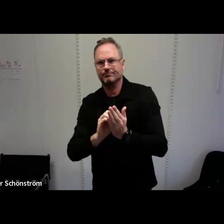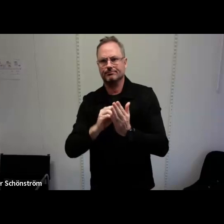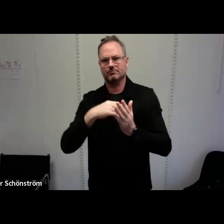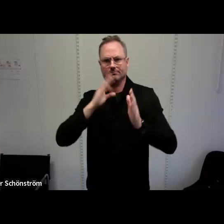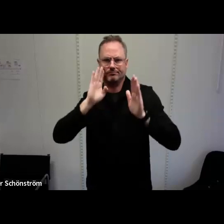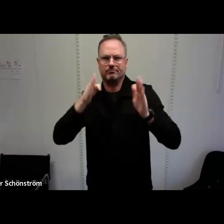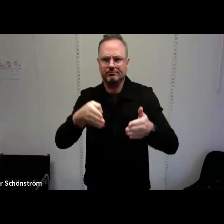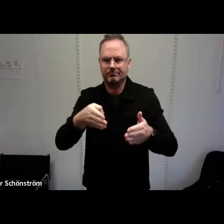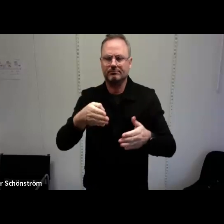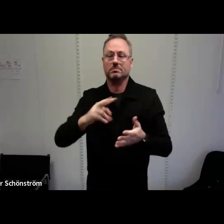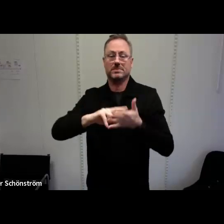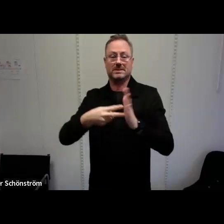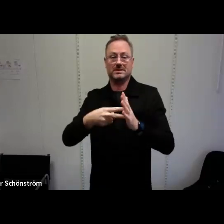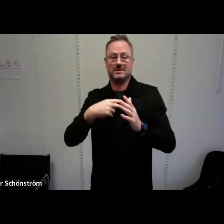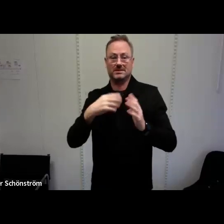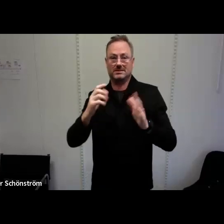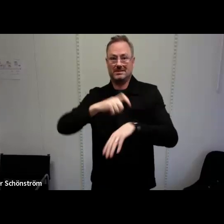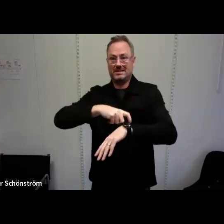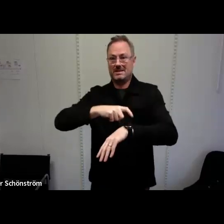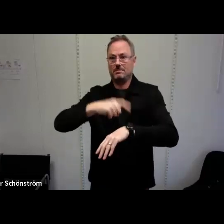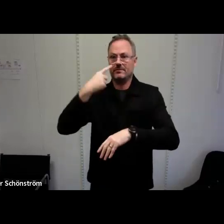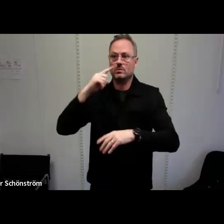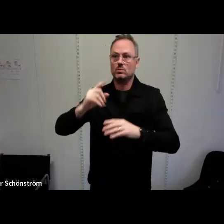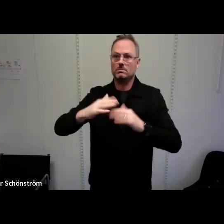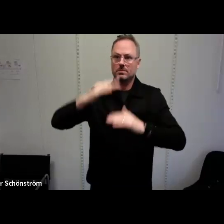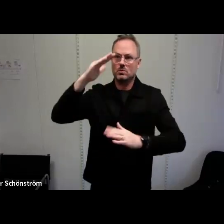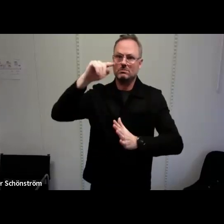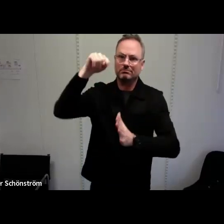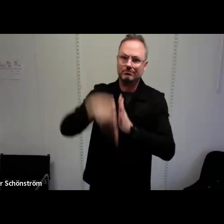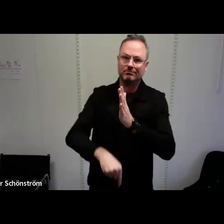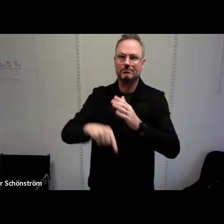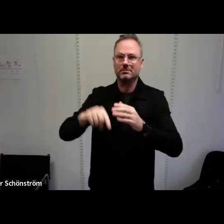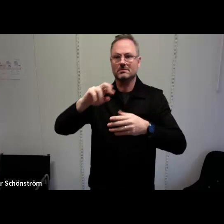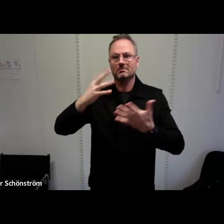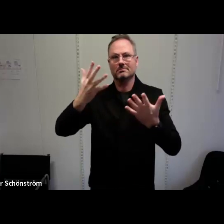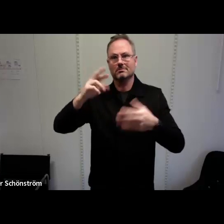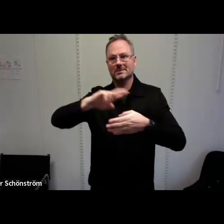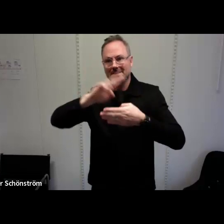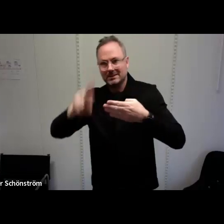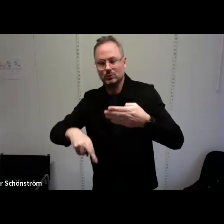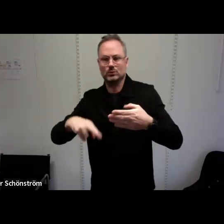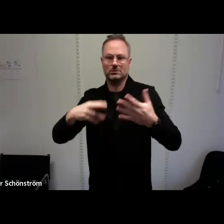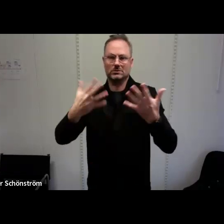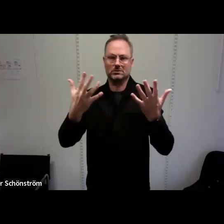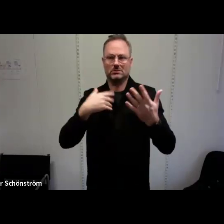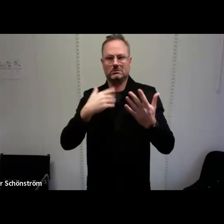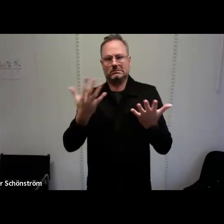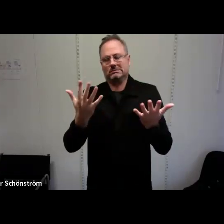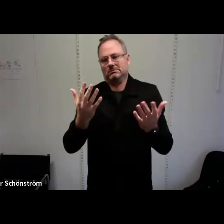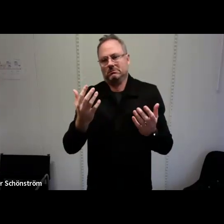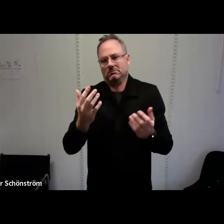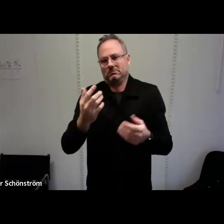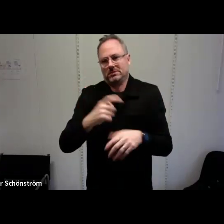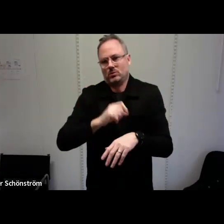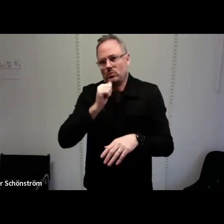measurements, how we figure out what our scores are. So I don't have time today to go into a real